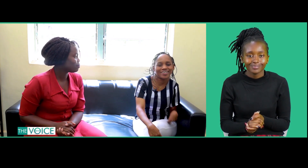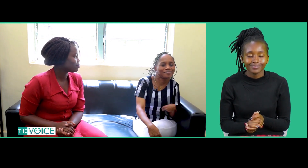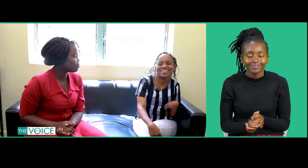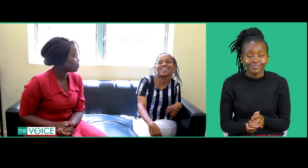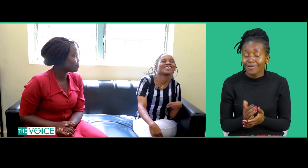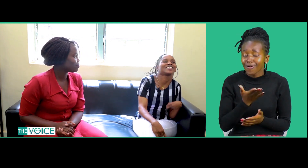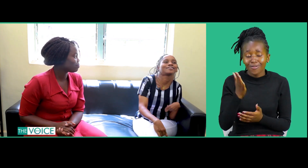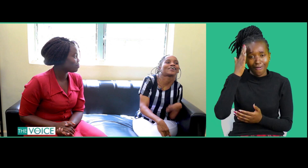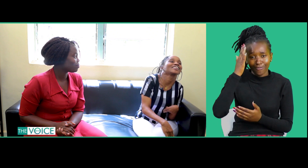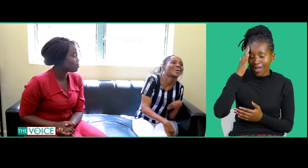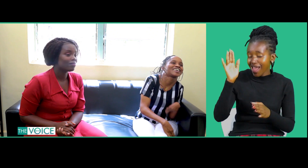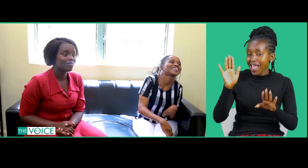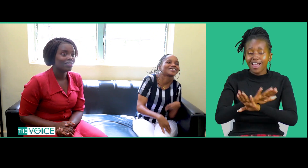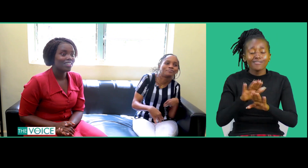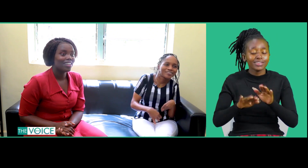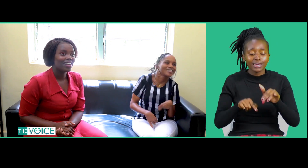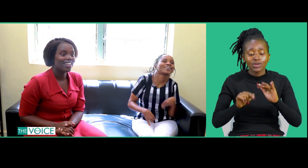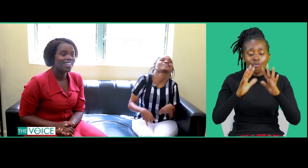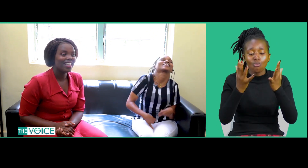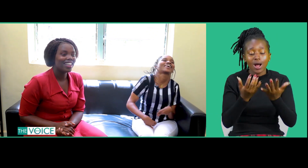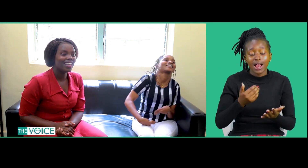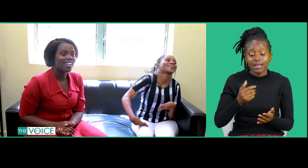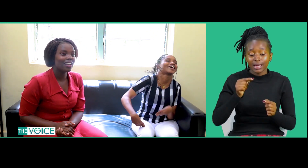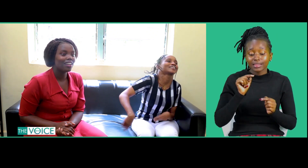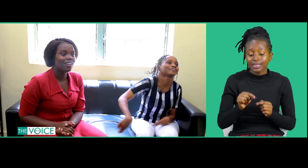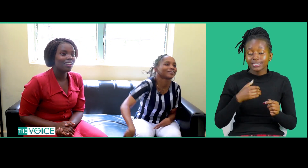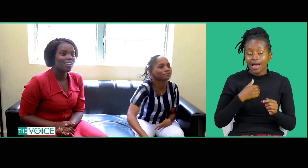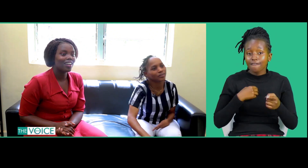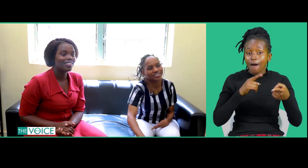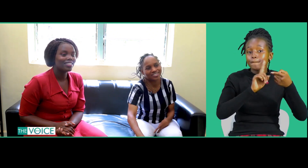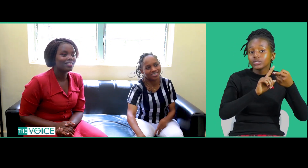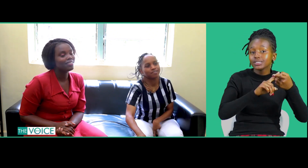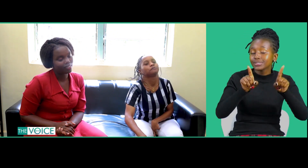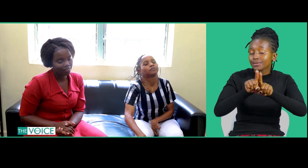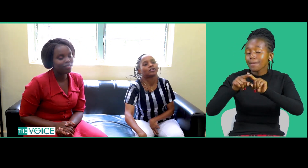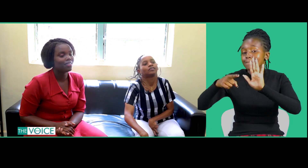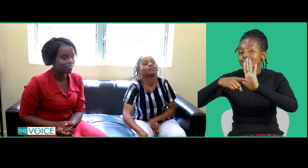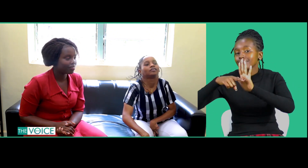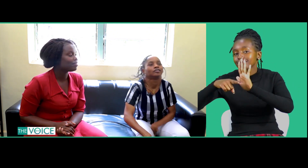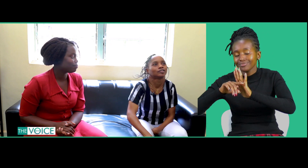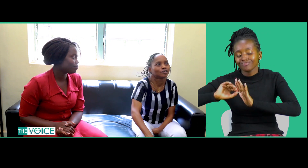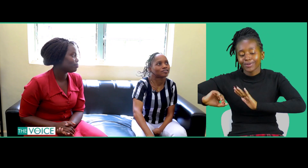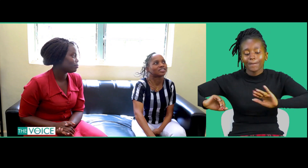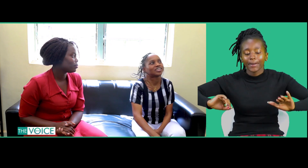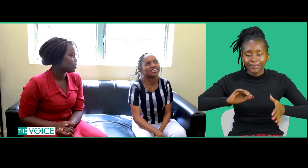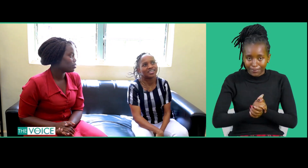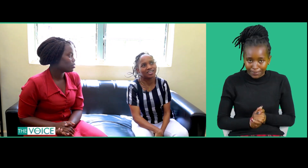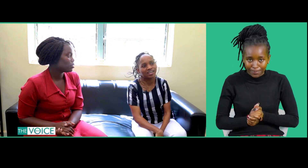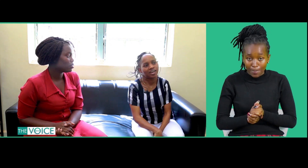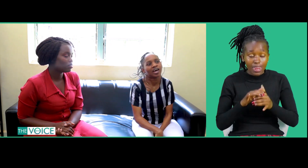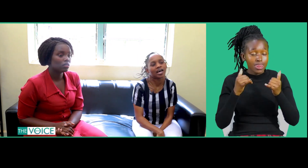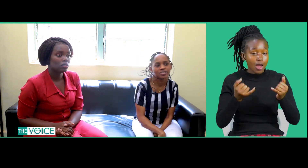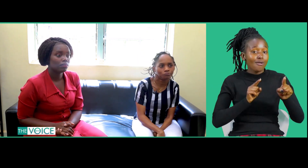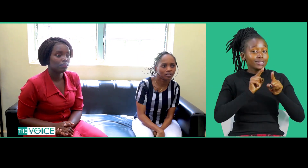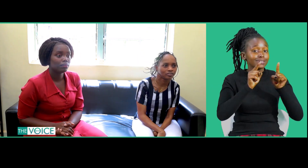you know, everything in this world has its positive and negative impacts. Yes. So the